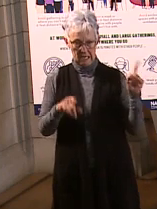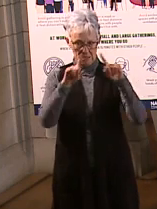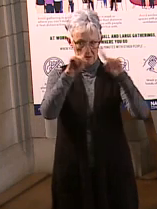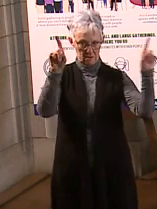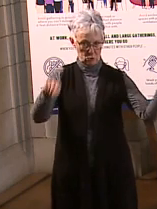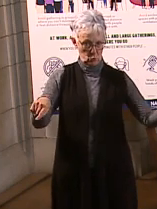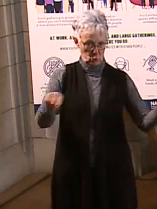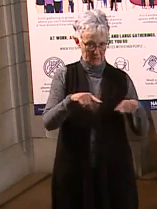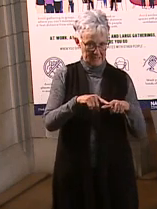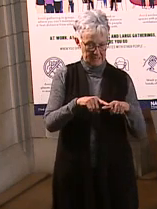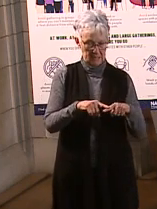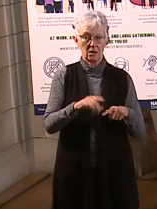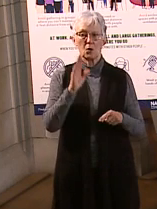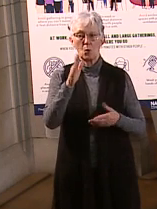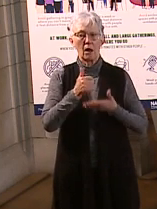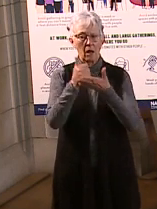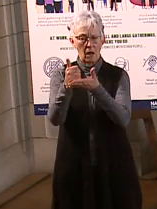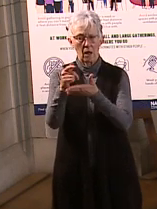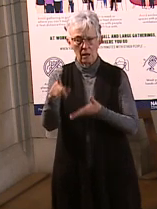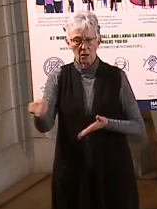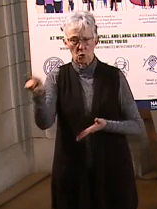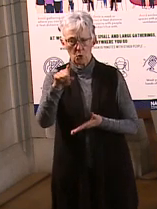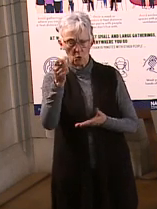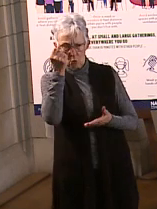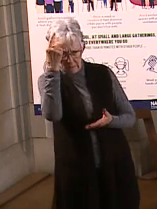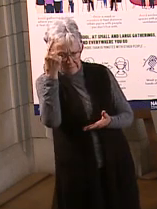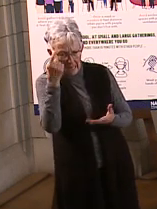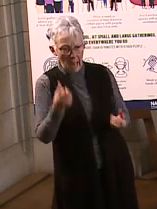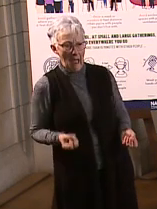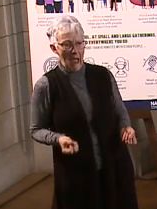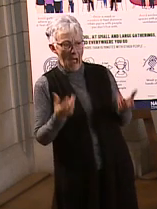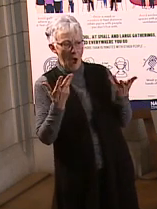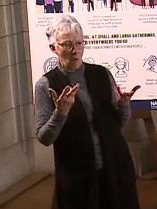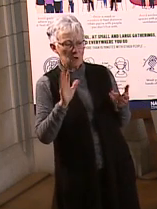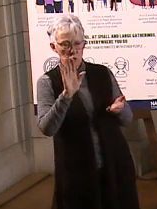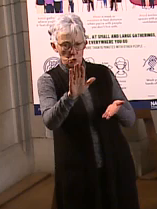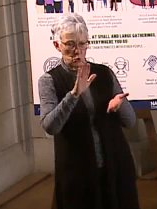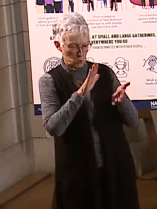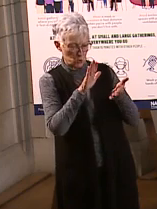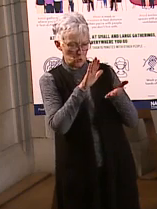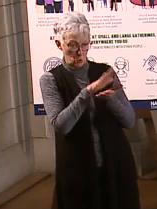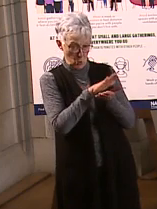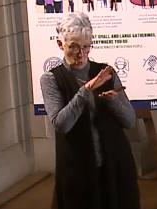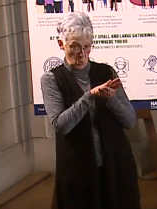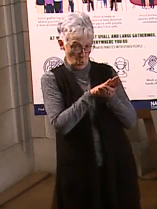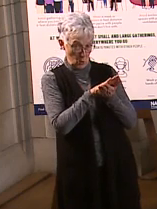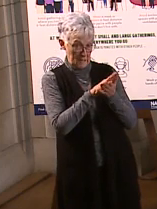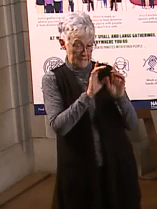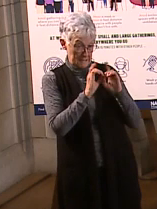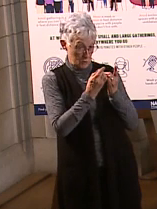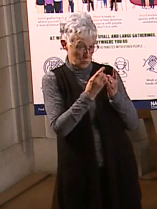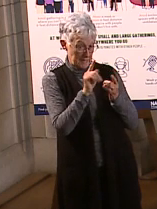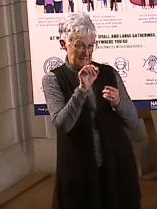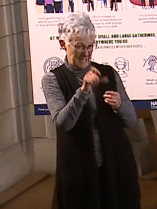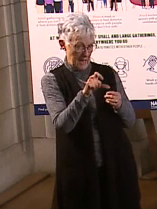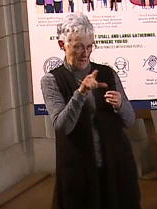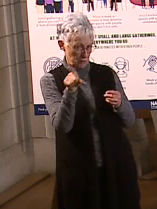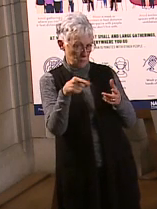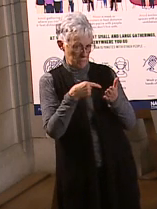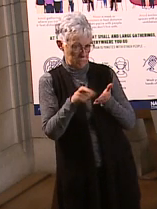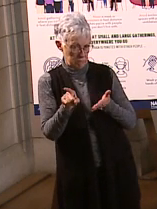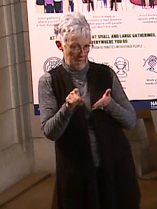again, taxpayers to understand what their allowable school district taxes paid on their parcels for the tax year